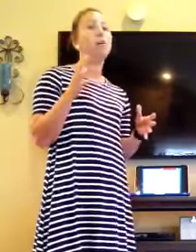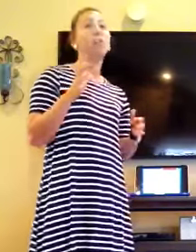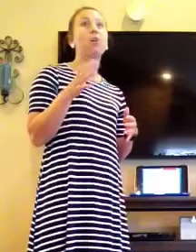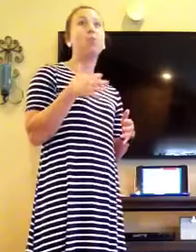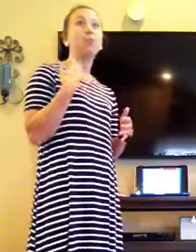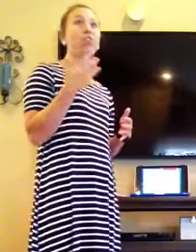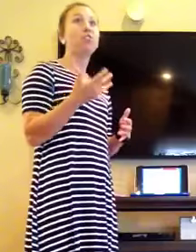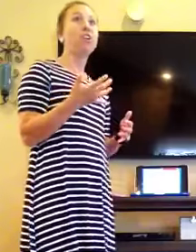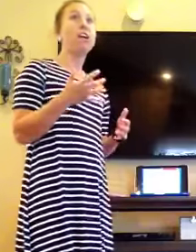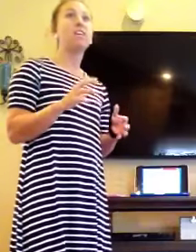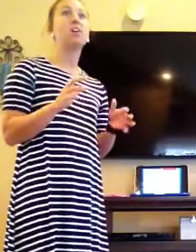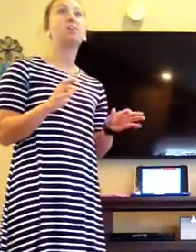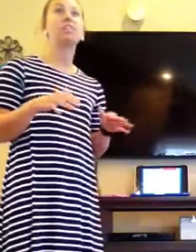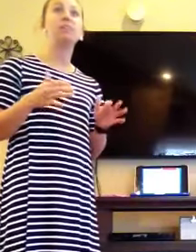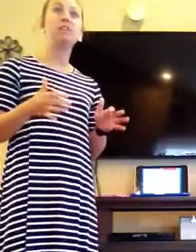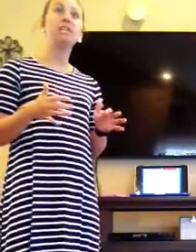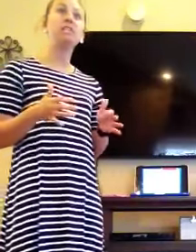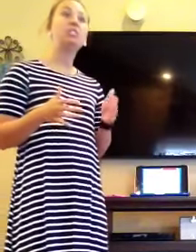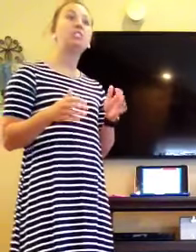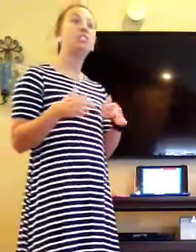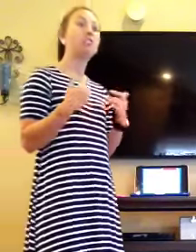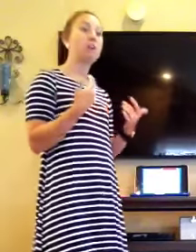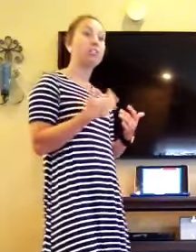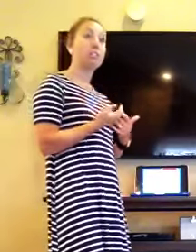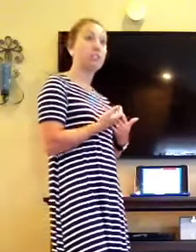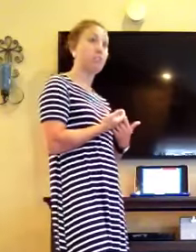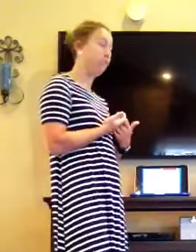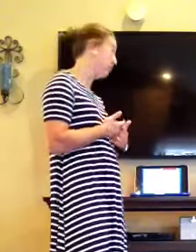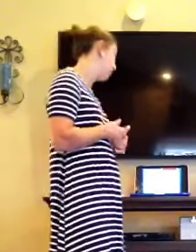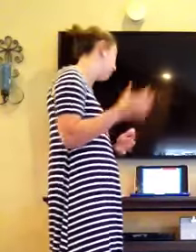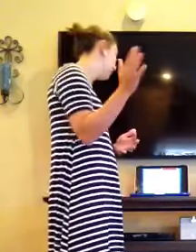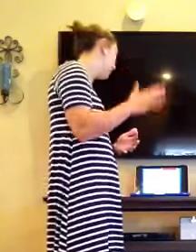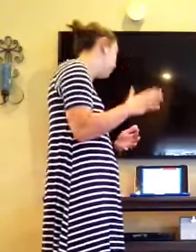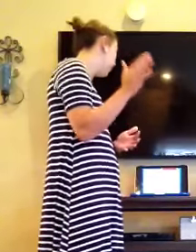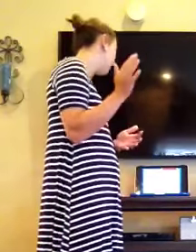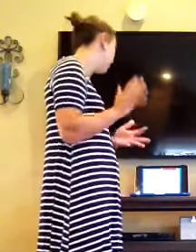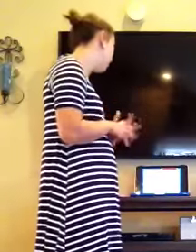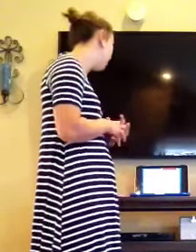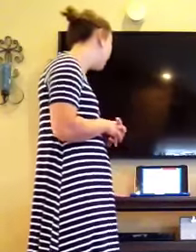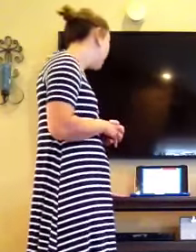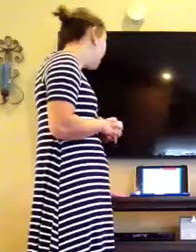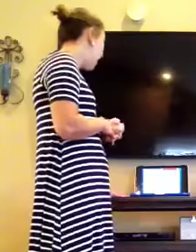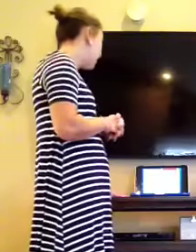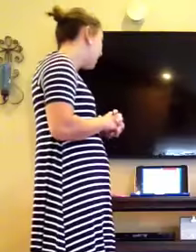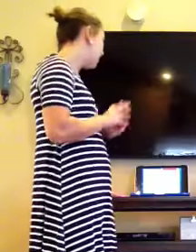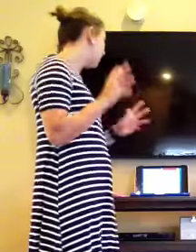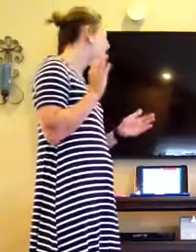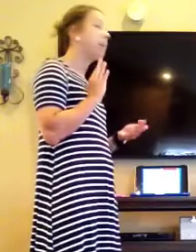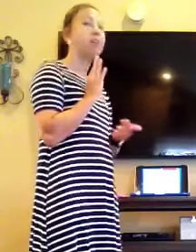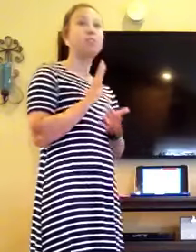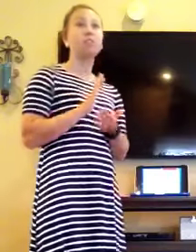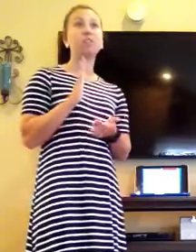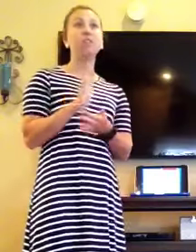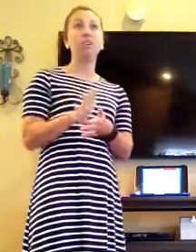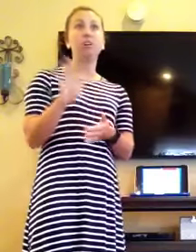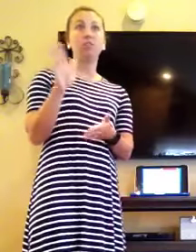also helping you create those expectations and directions for your students, any grade level. At the next PLC in the fall, this